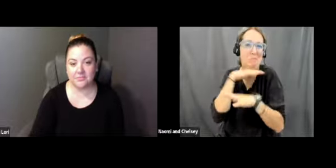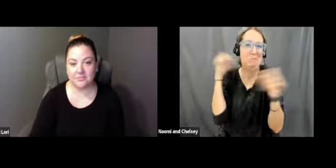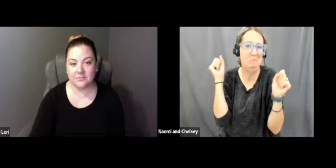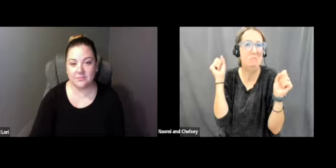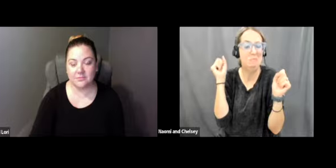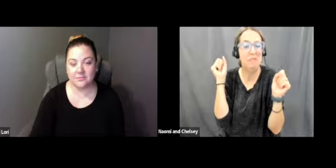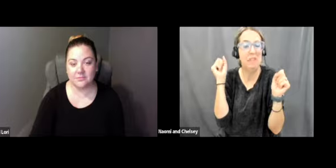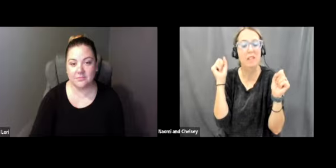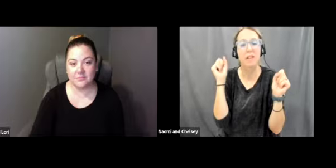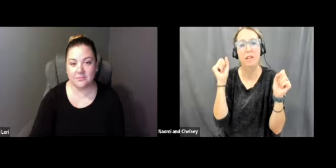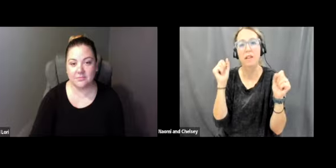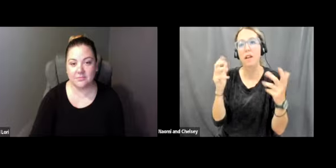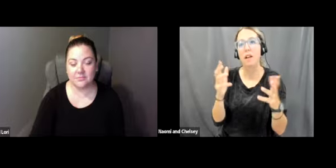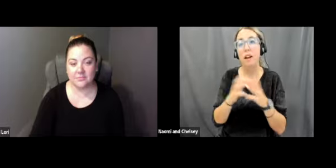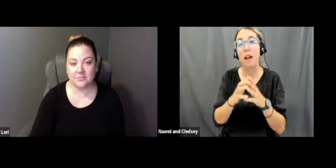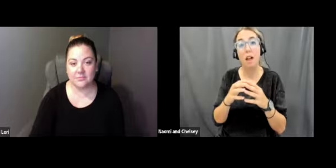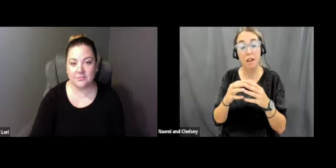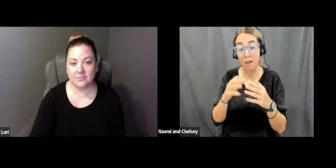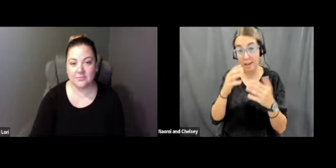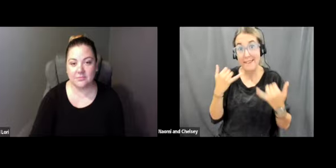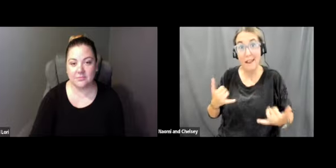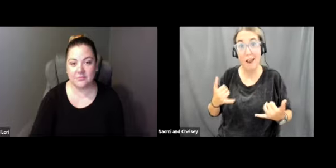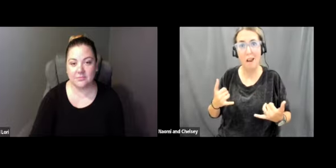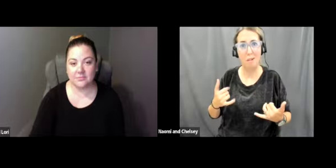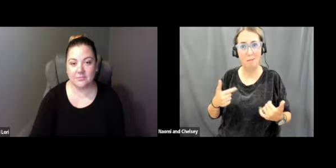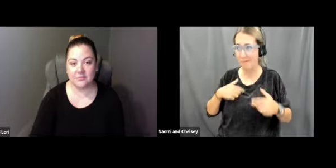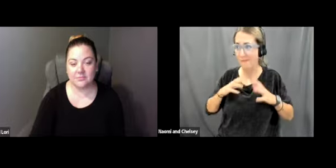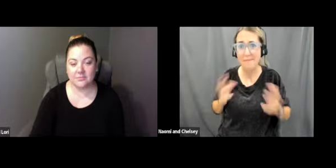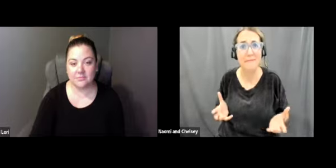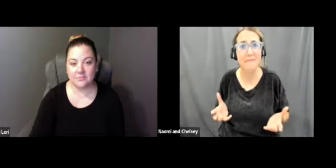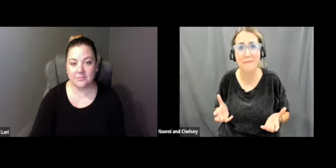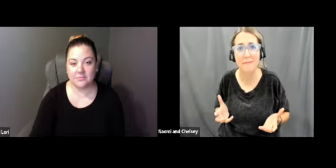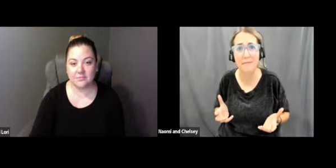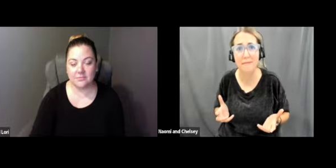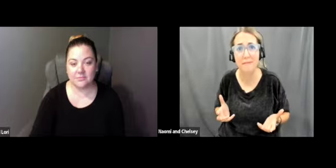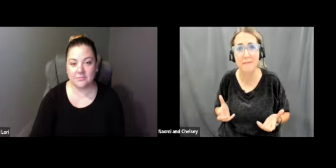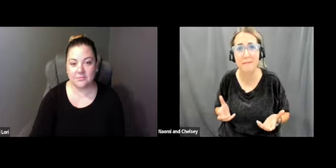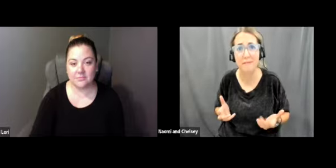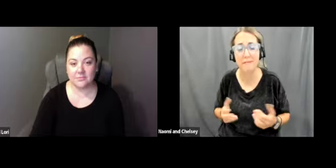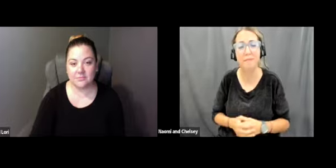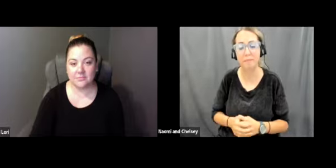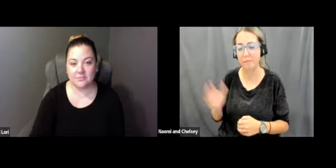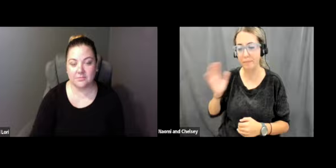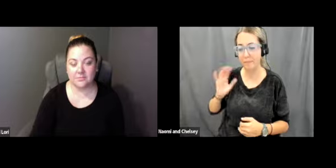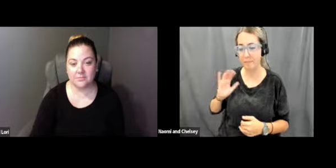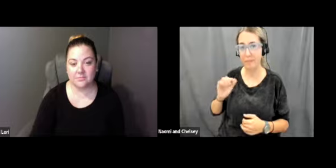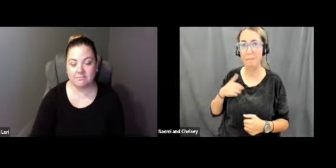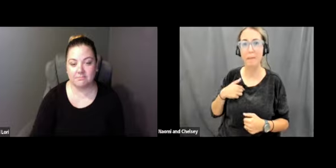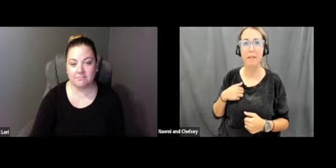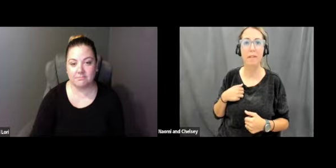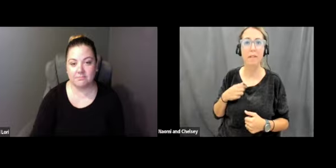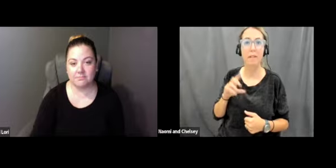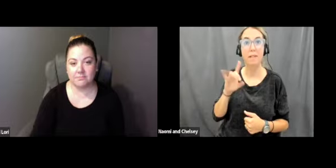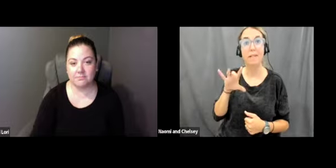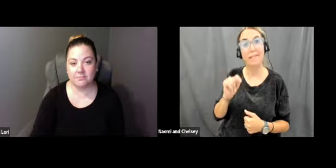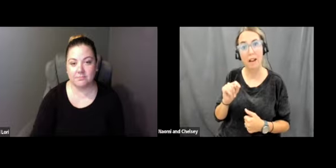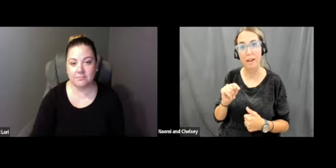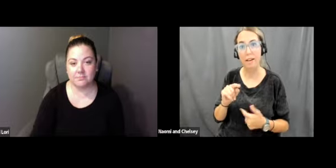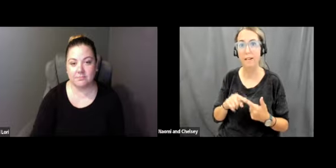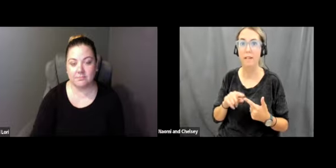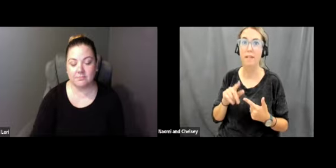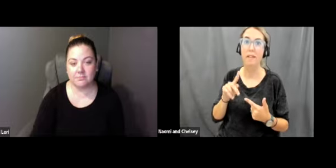these behaviors, how restrictive it was on my life. You know, it requires so